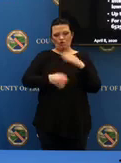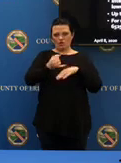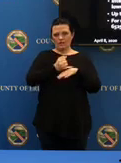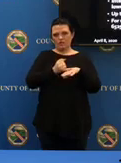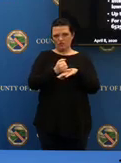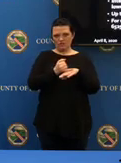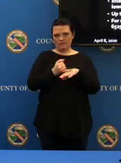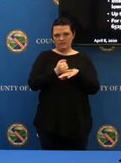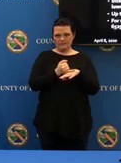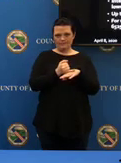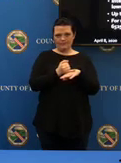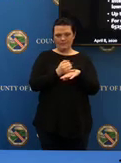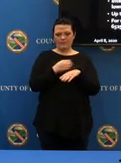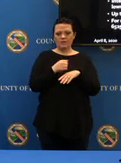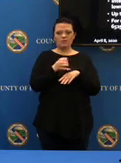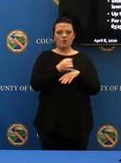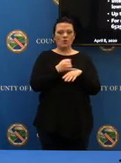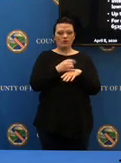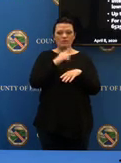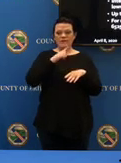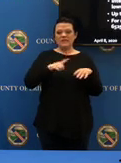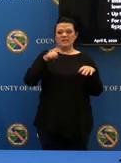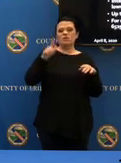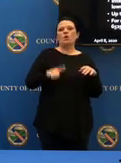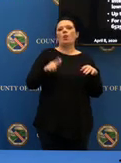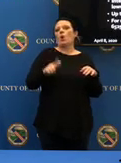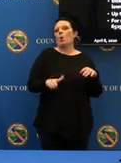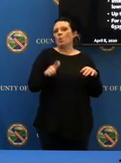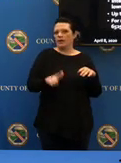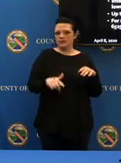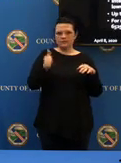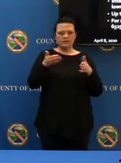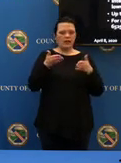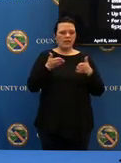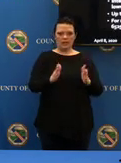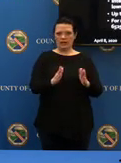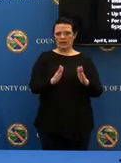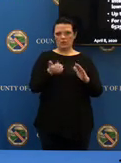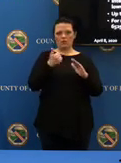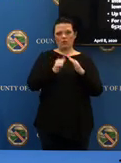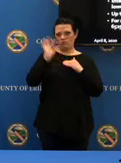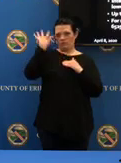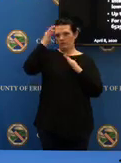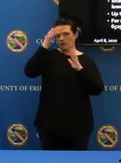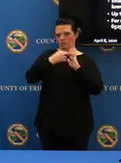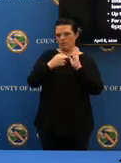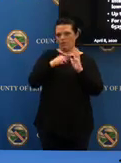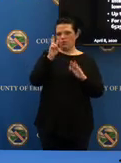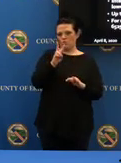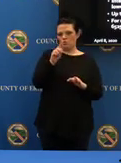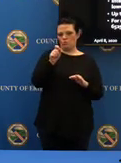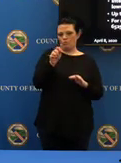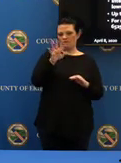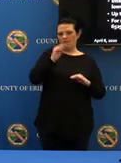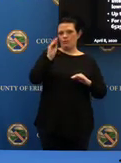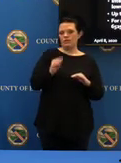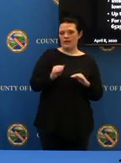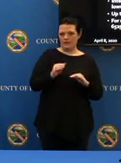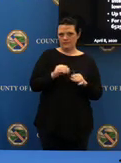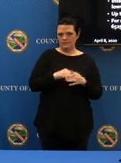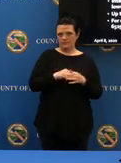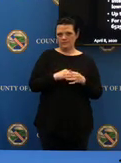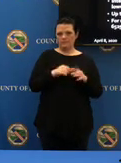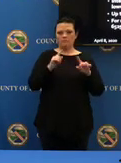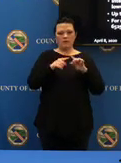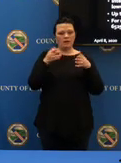rate. The interest rate is the lowest allowable under the federal regulations, which is 2.5%, but it